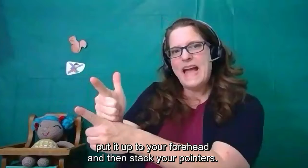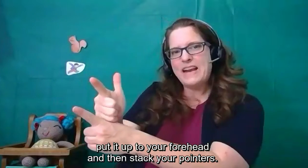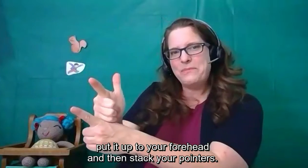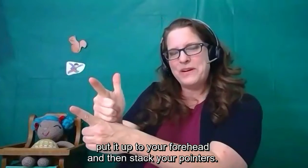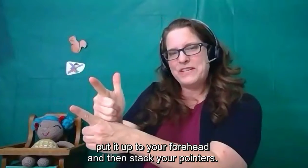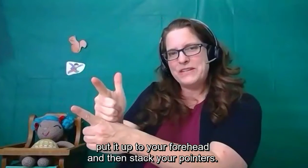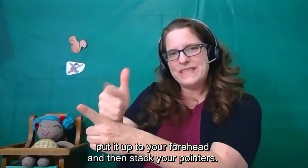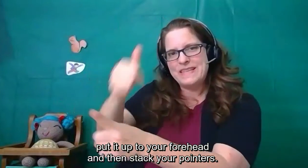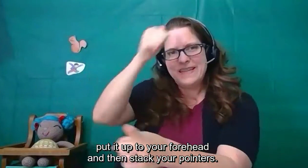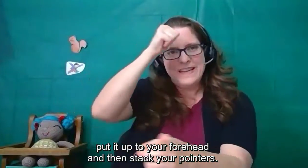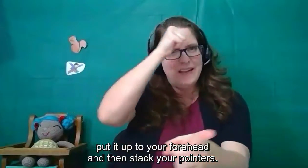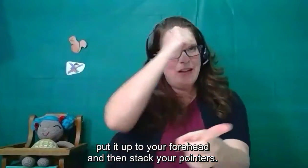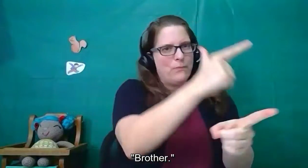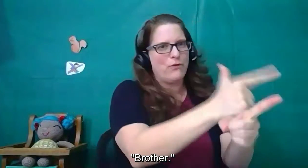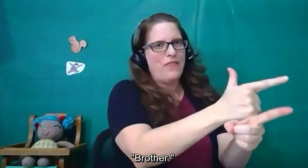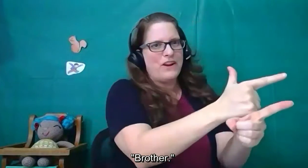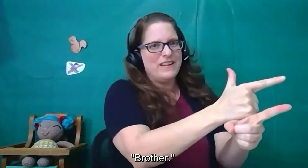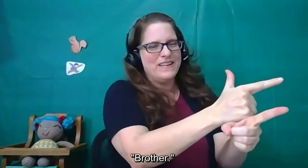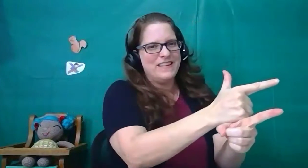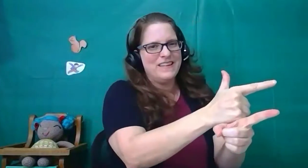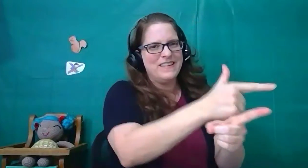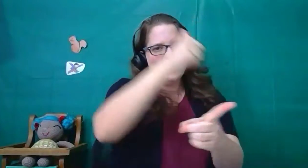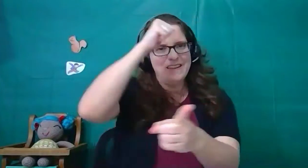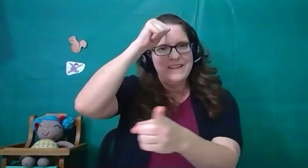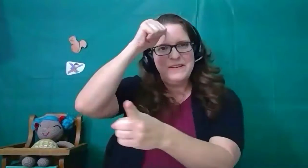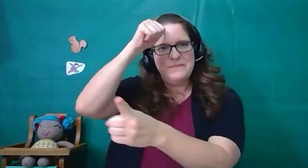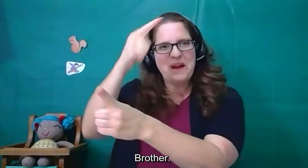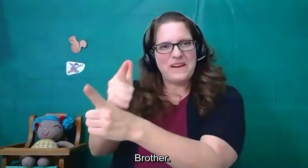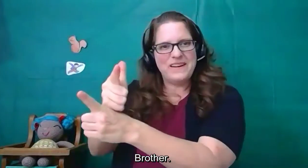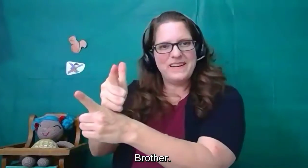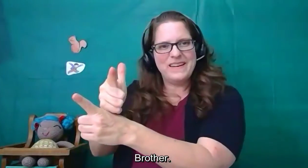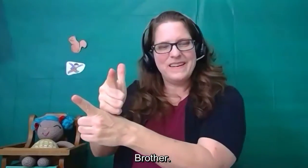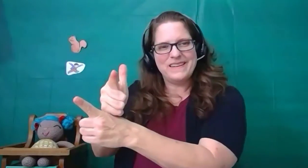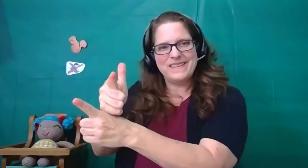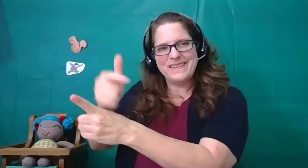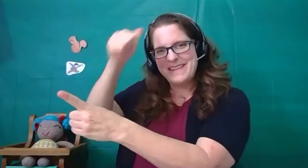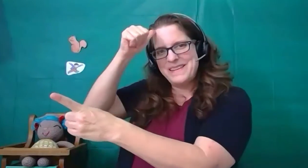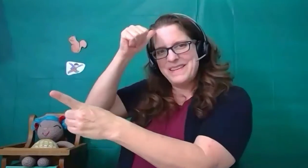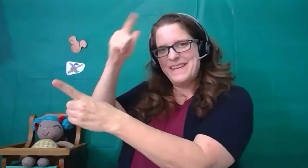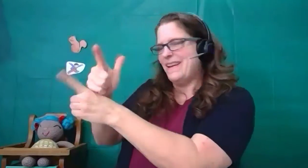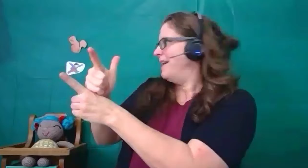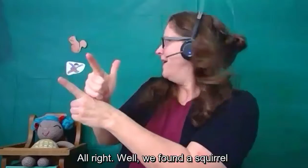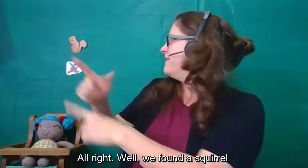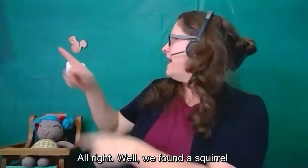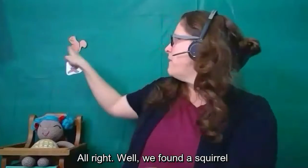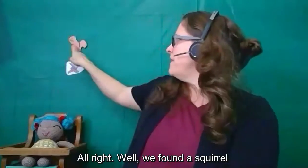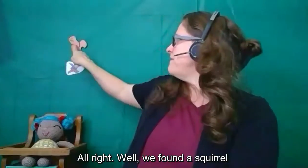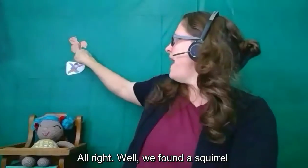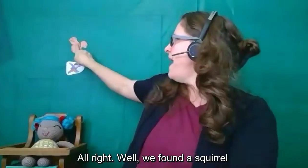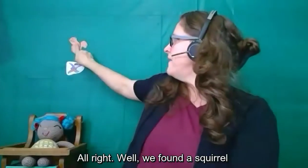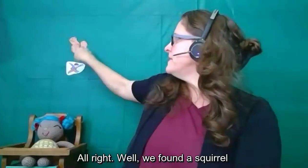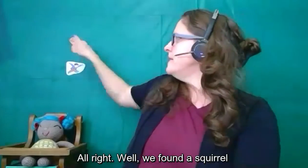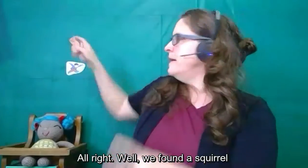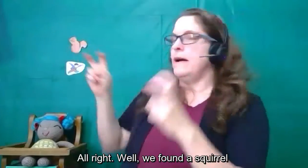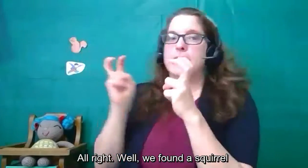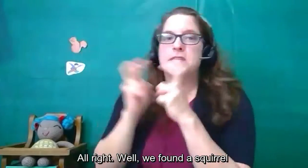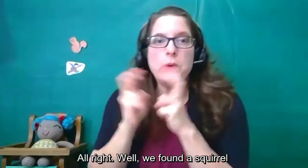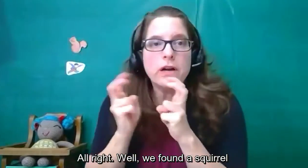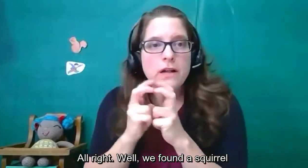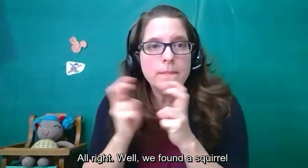your pointers. Brother, brother. All right, well, we found a squirrel